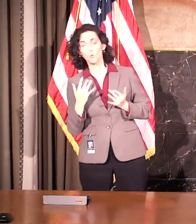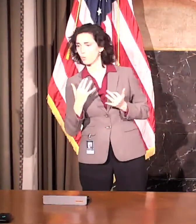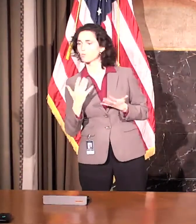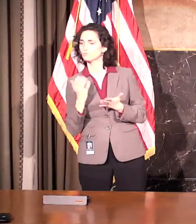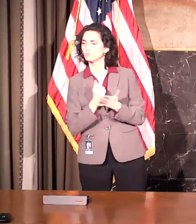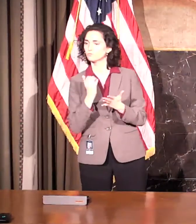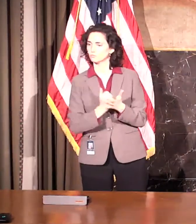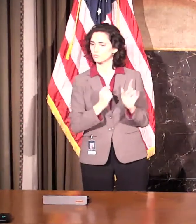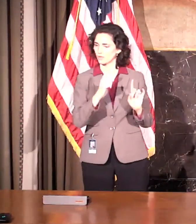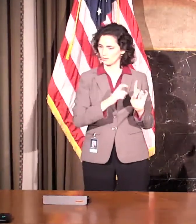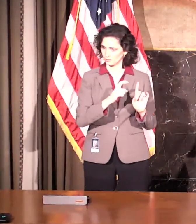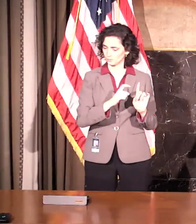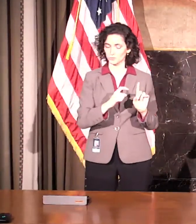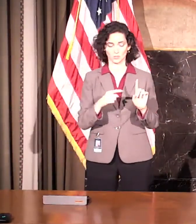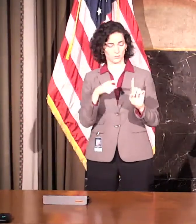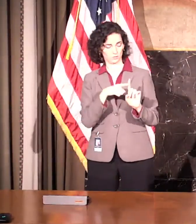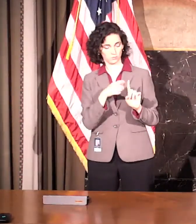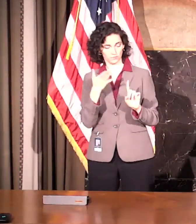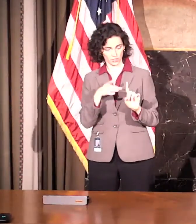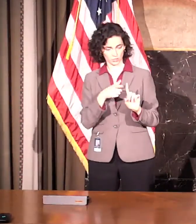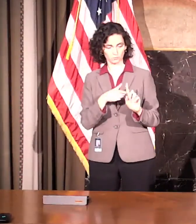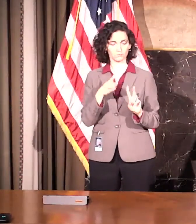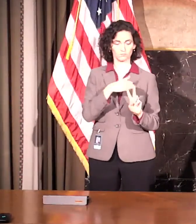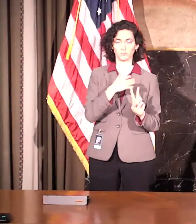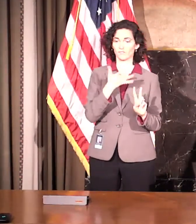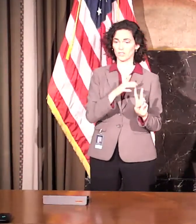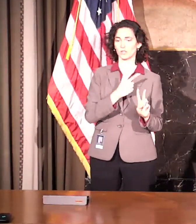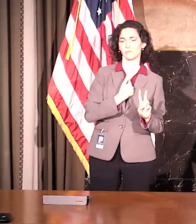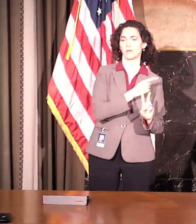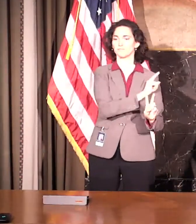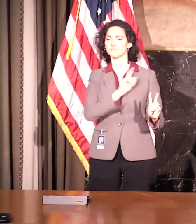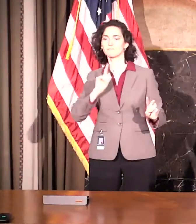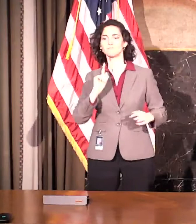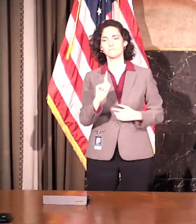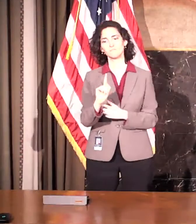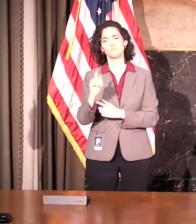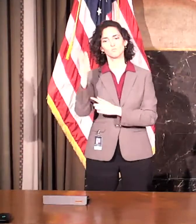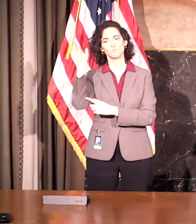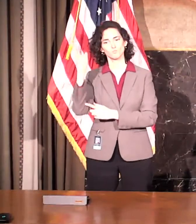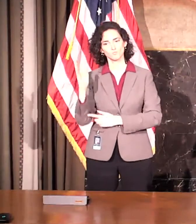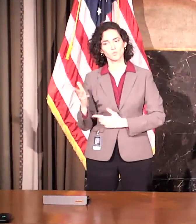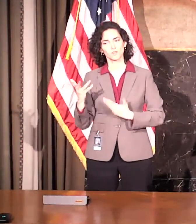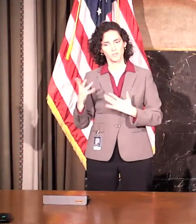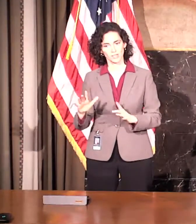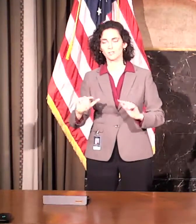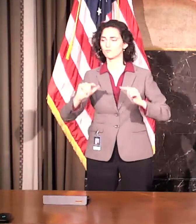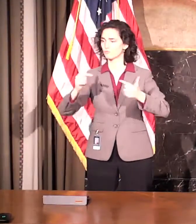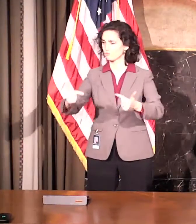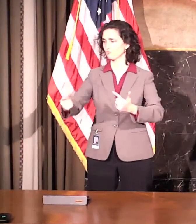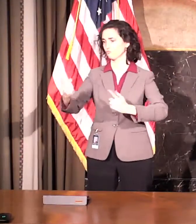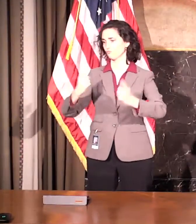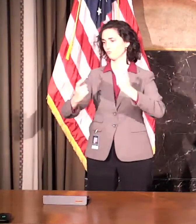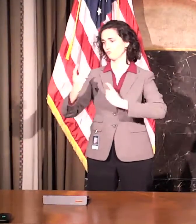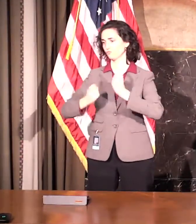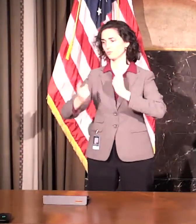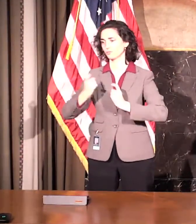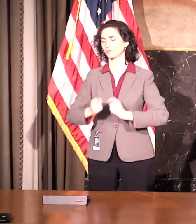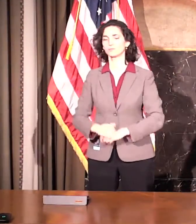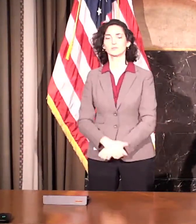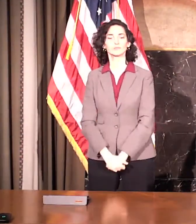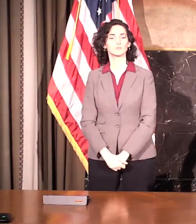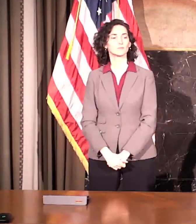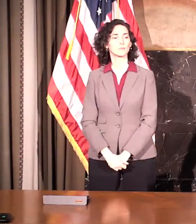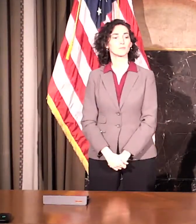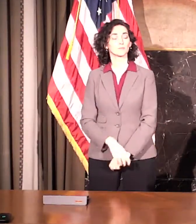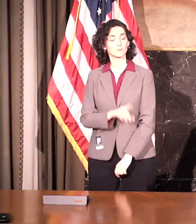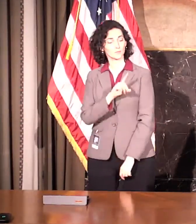back side of Dr. Cantor's presentation, I'll come up, finish my prepared remarks, and then take your questions as well.